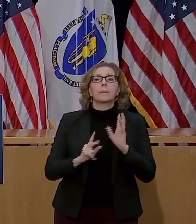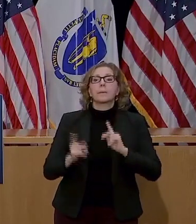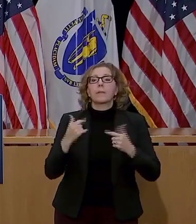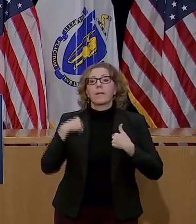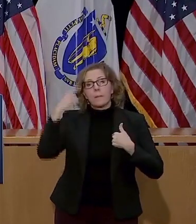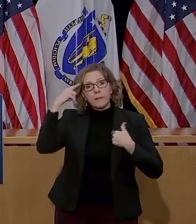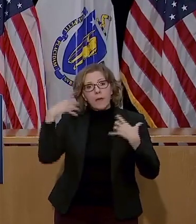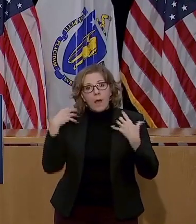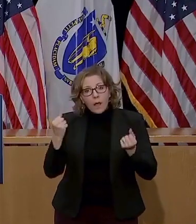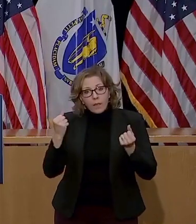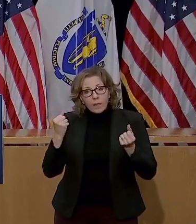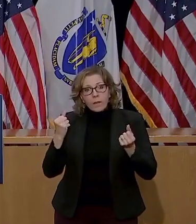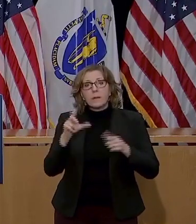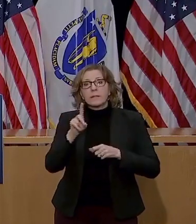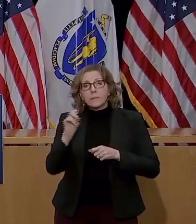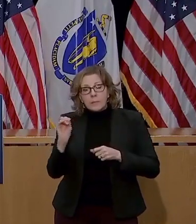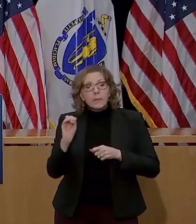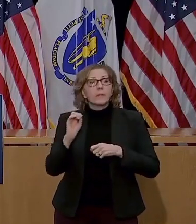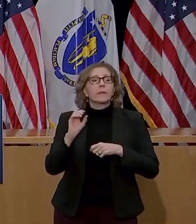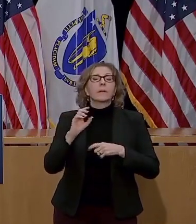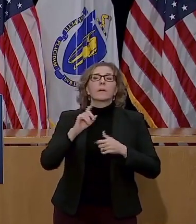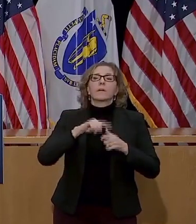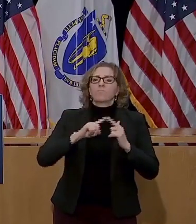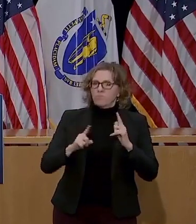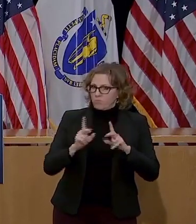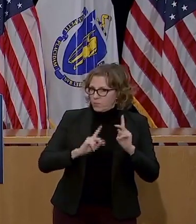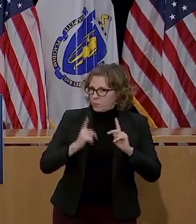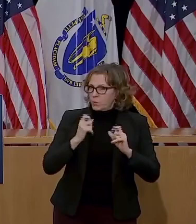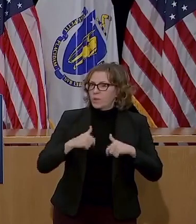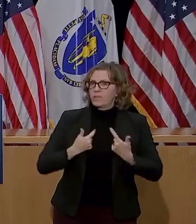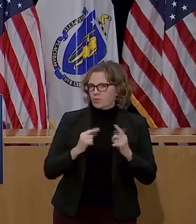issues. As of this past Saturday,